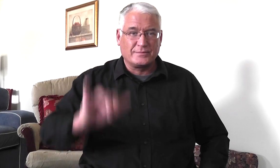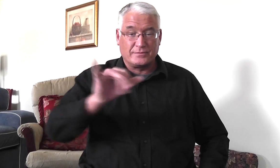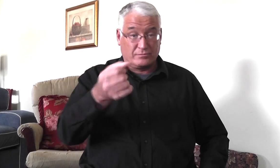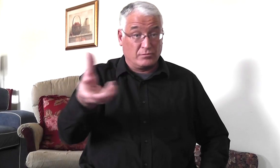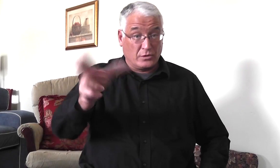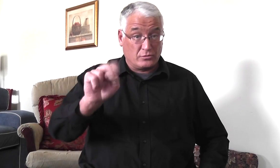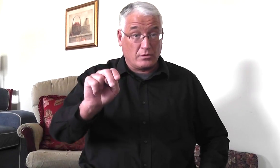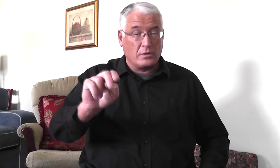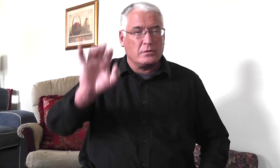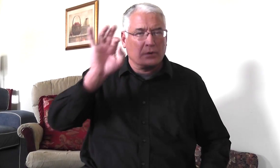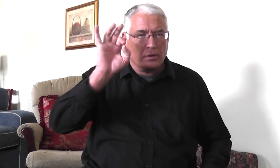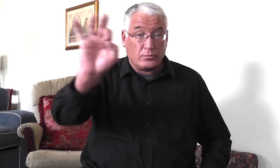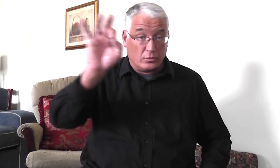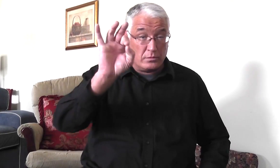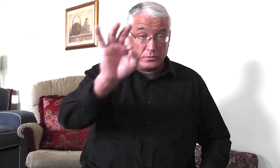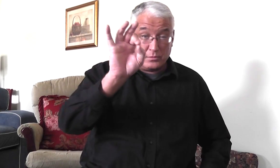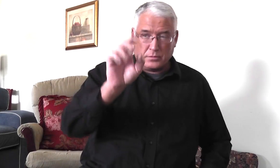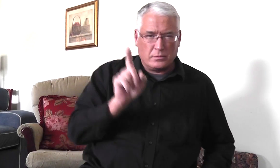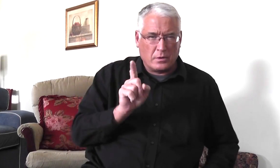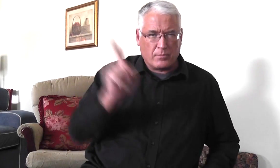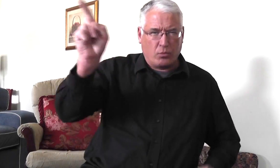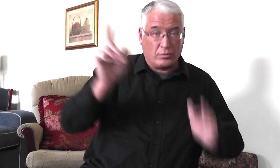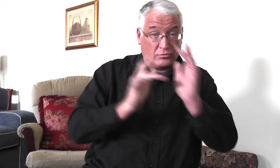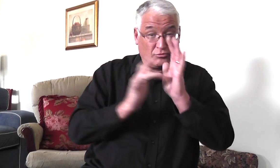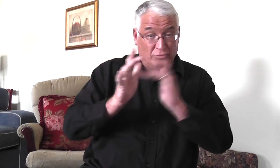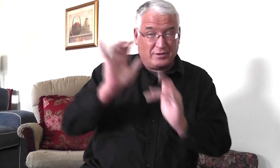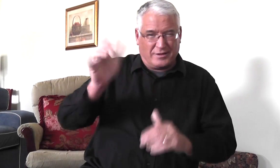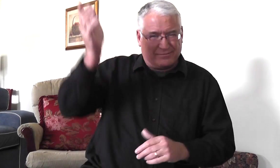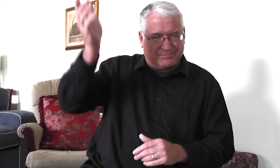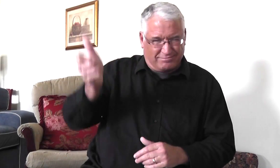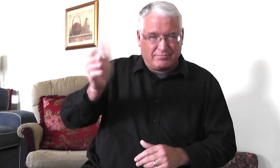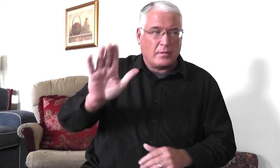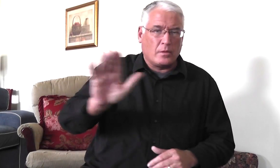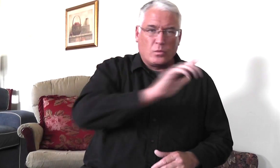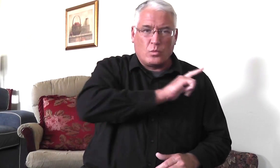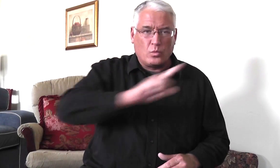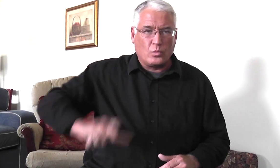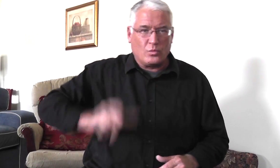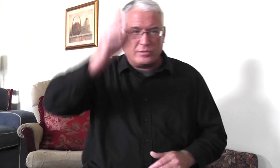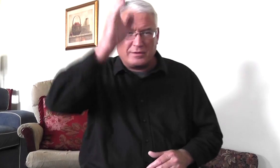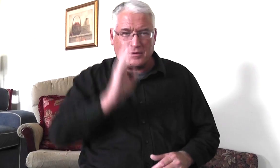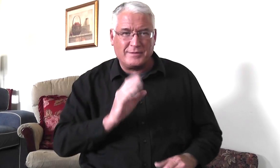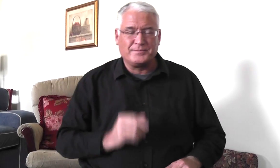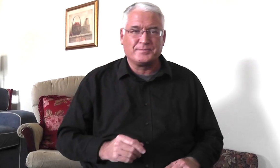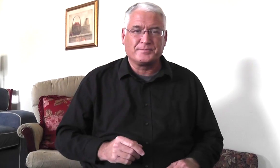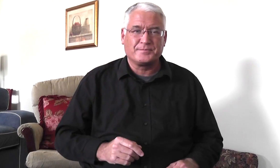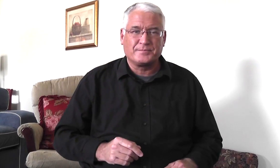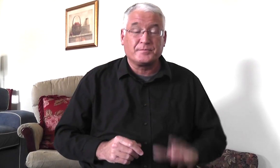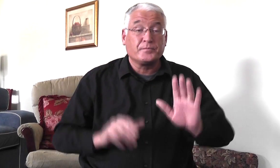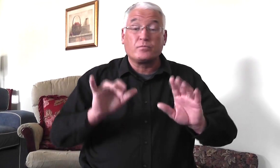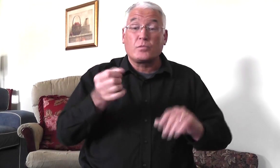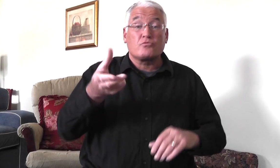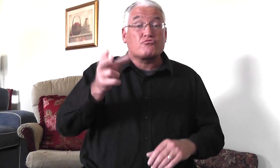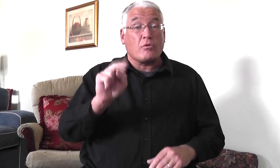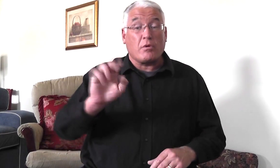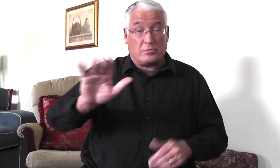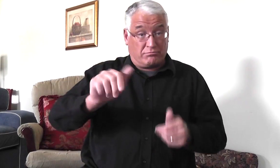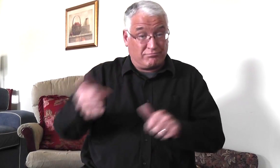John, he preached and preached, pointing to Jesus as the Lord God.